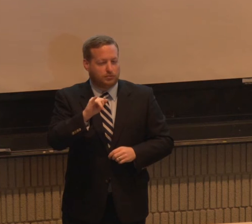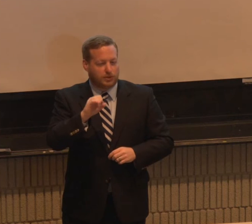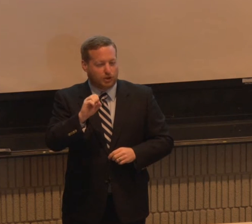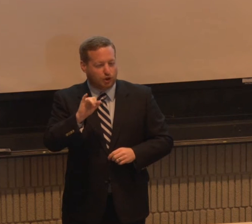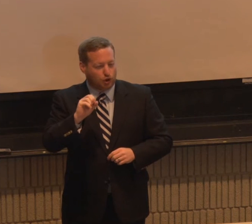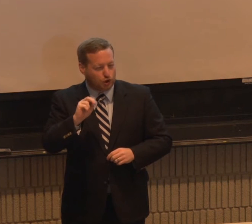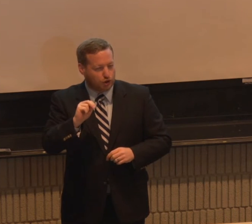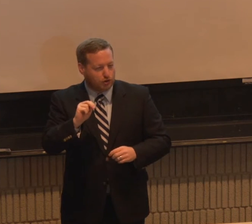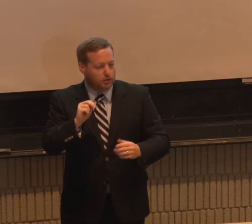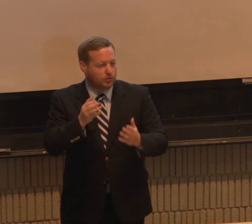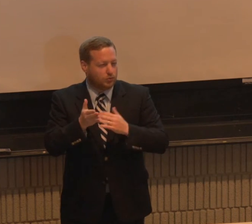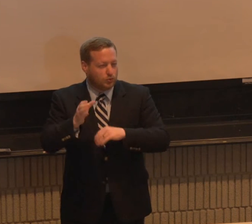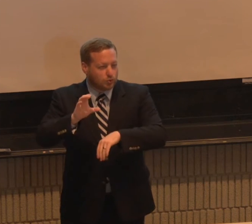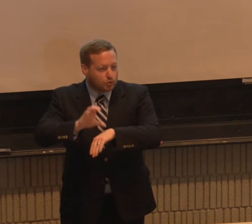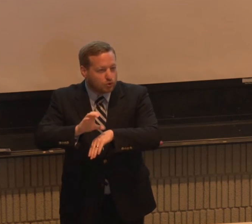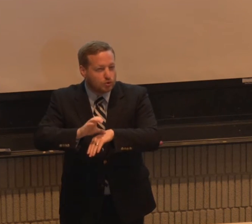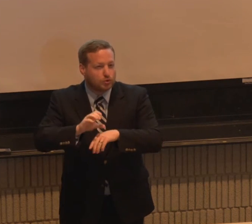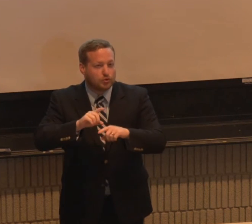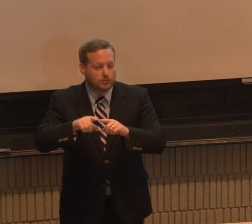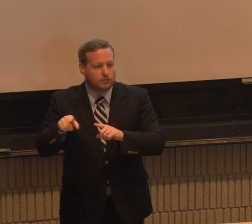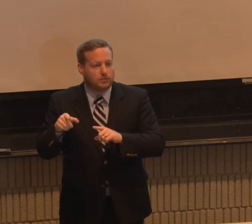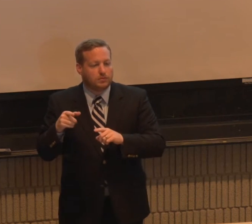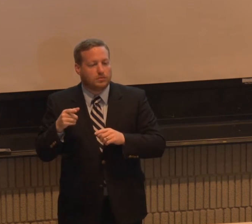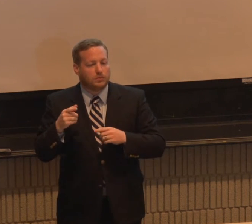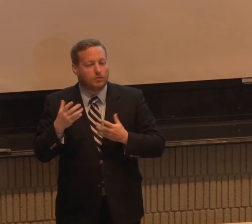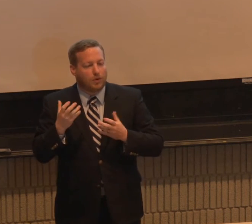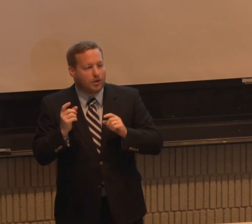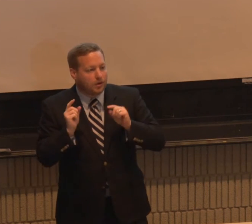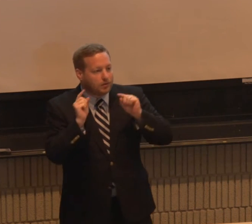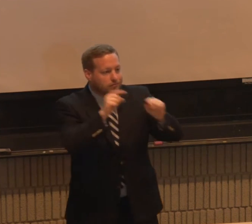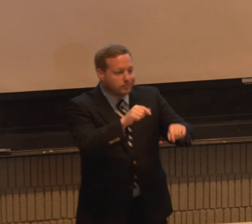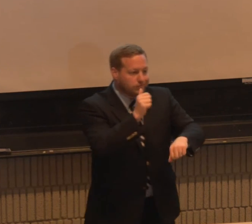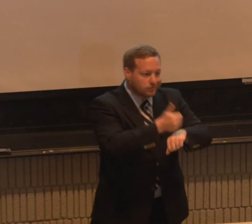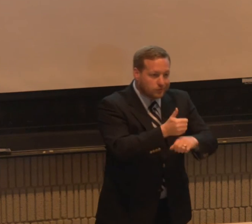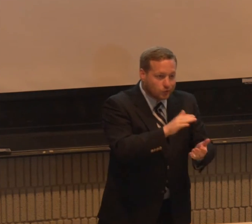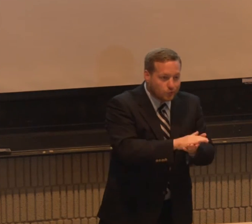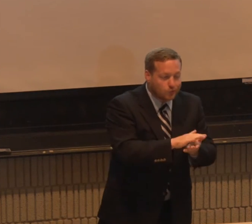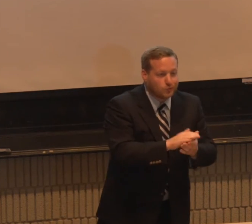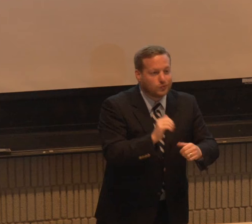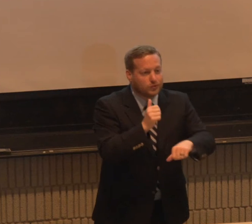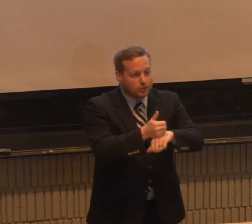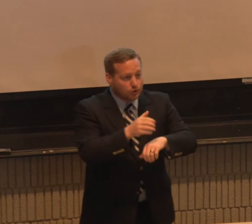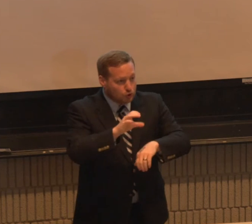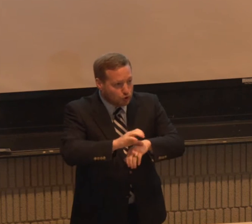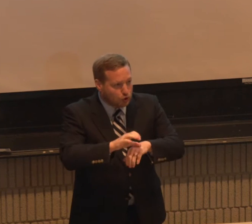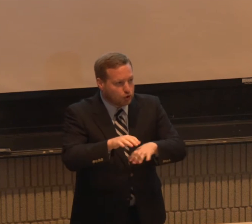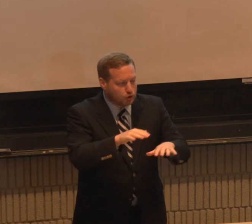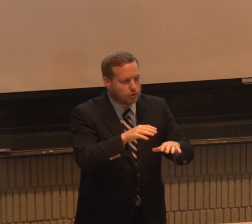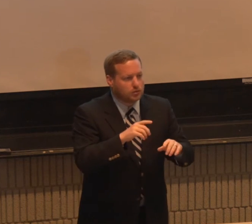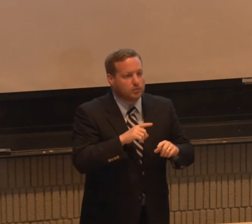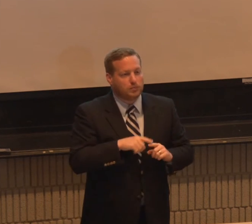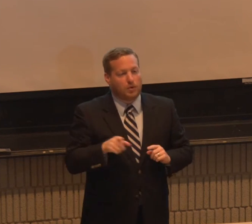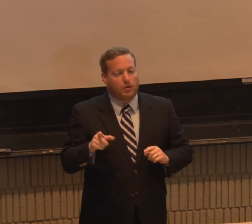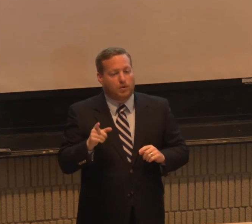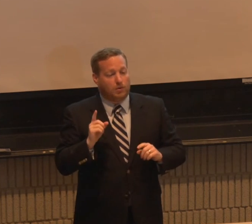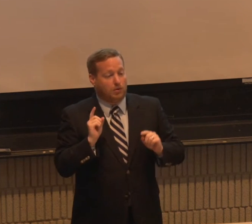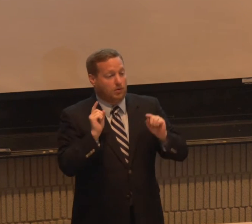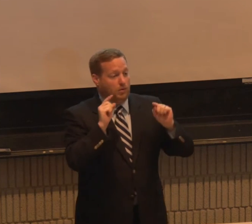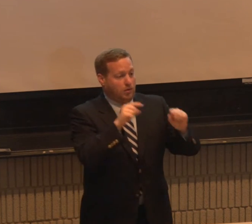back to missionaries and the movements of churches to go into different countries, different schools, different places,